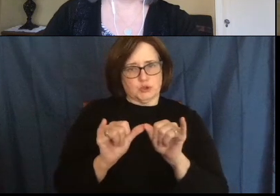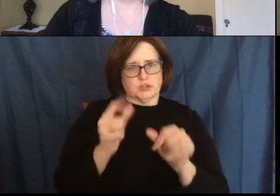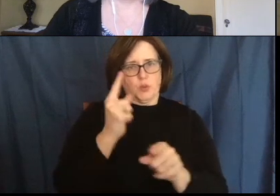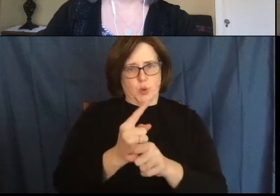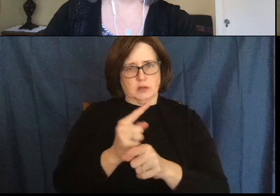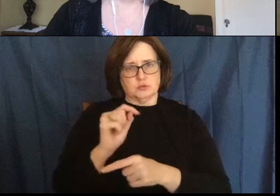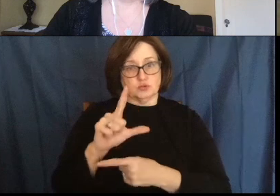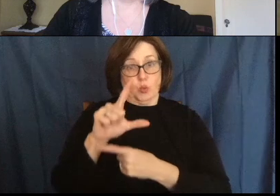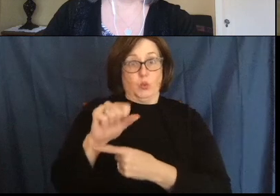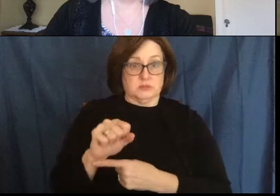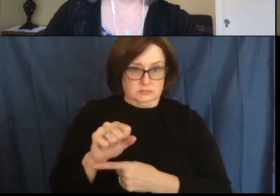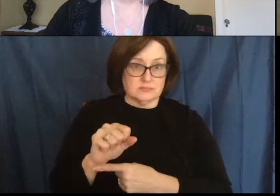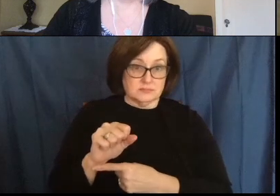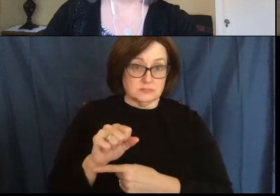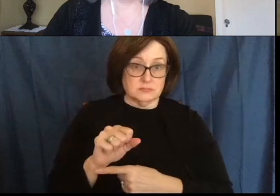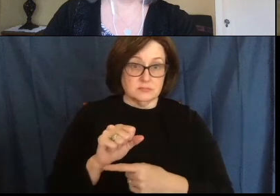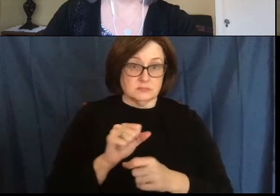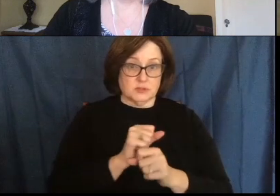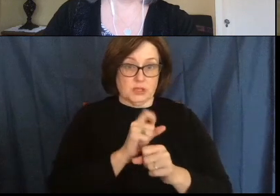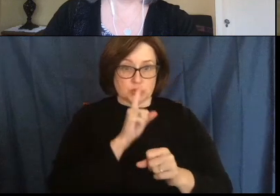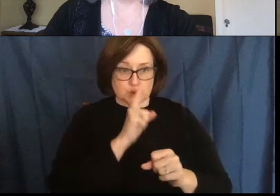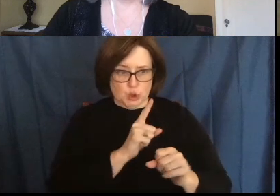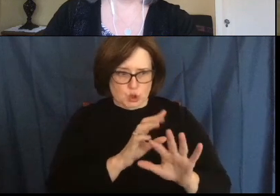and adapting them to the learning needs and the environment.